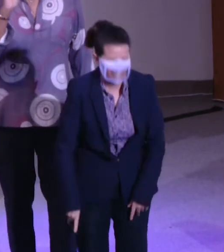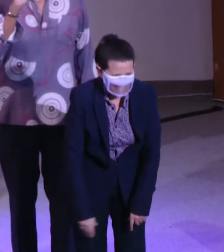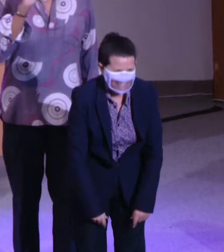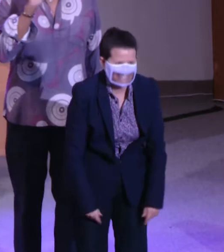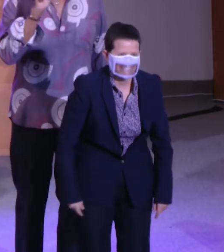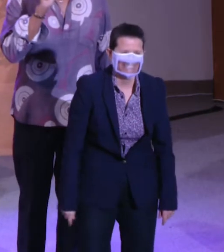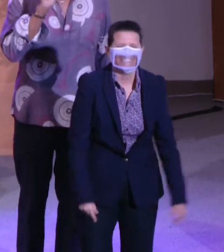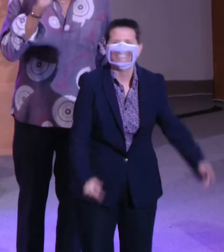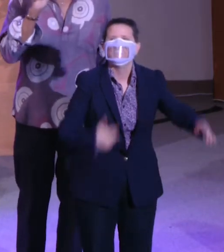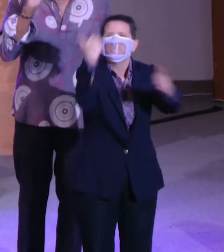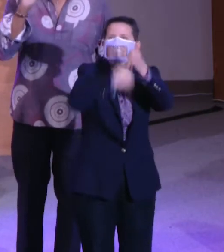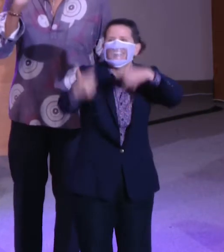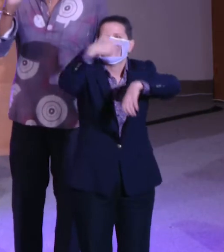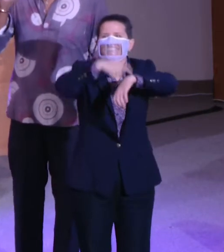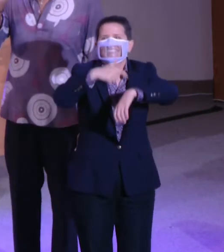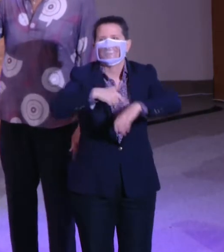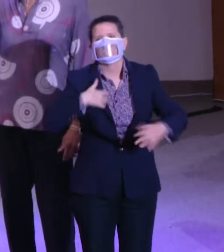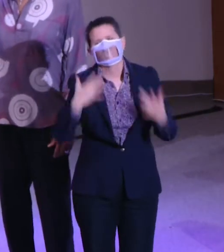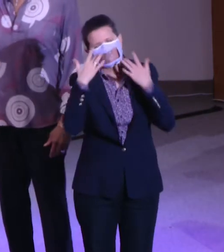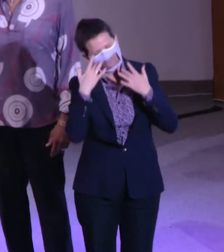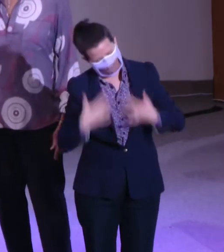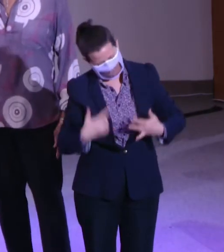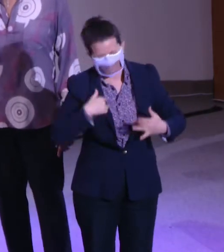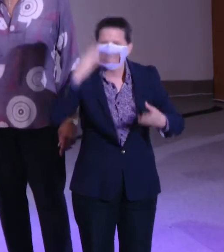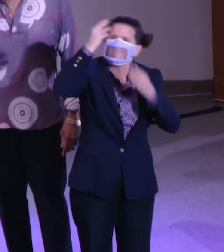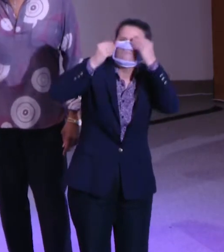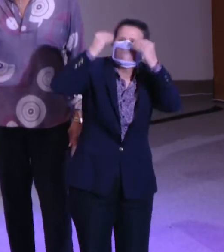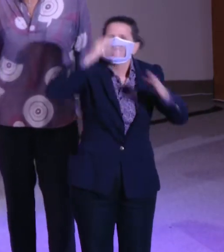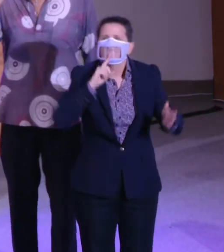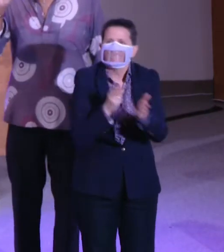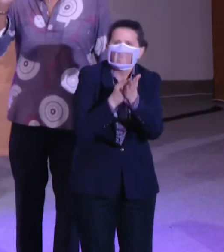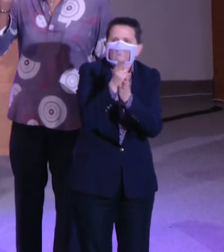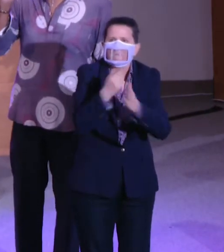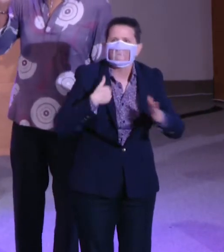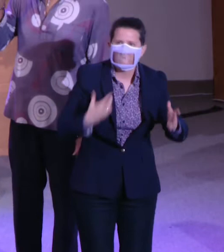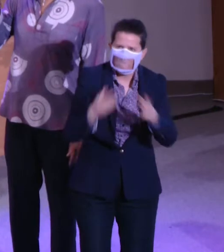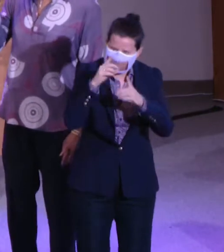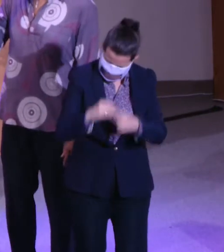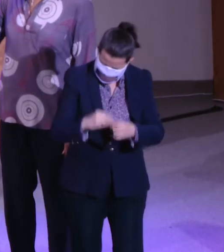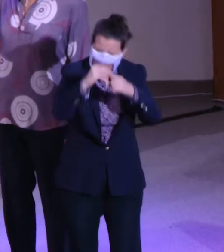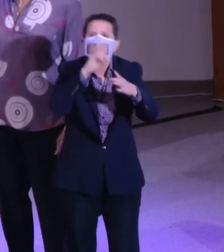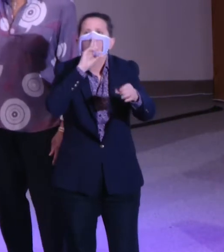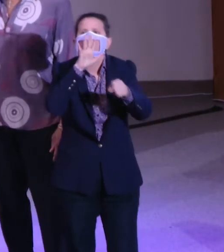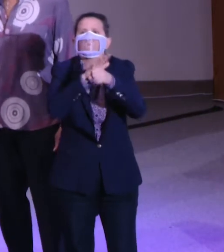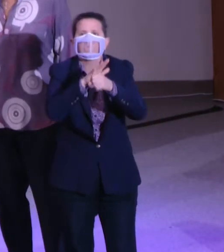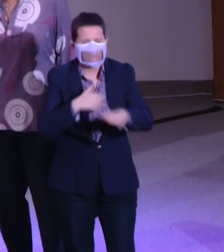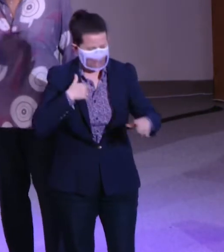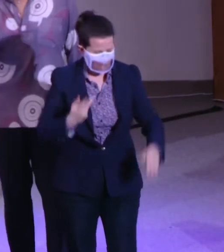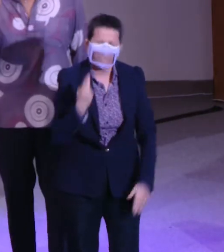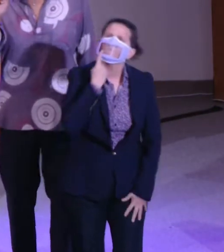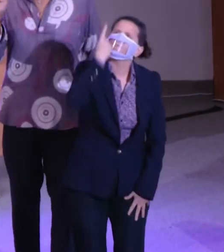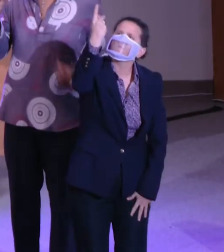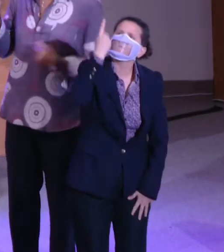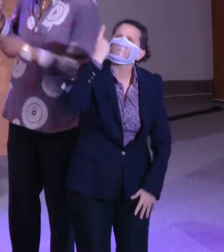Every time I'm down, I think about this truth, this special promise that is just